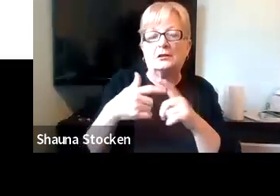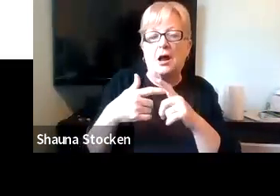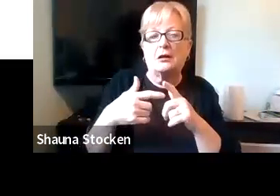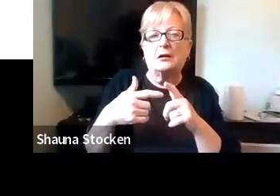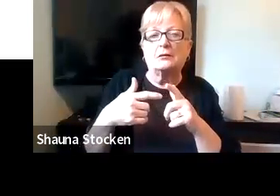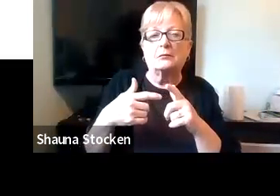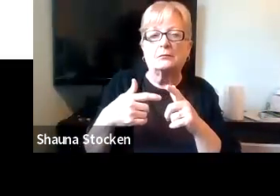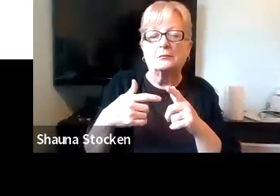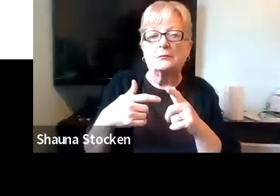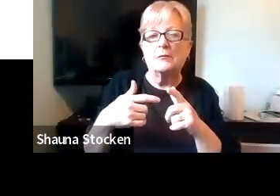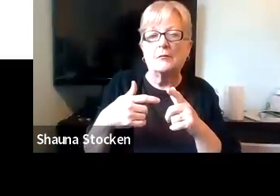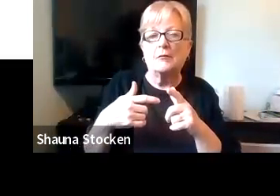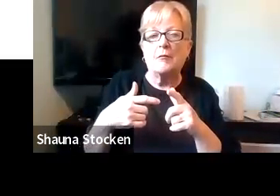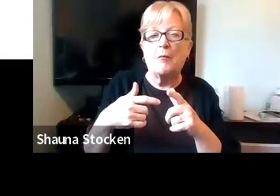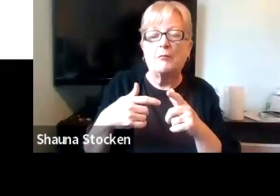the apple.